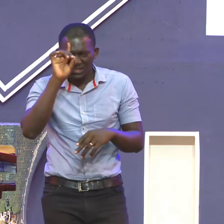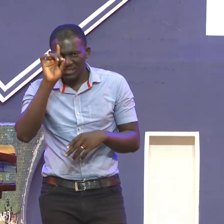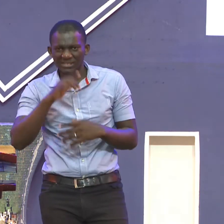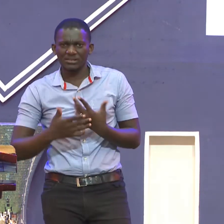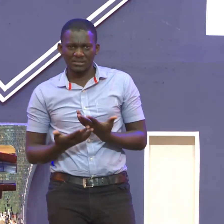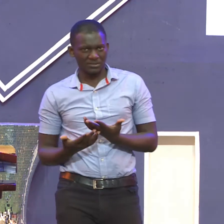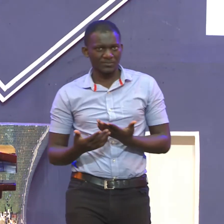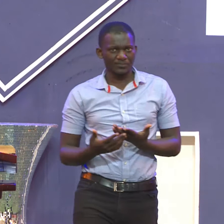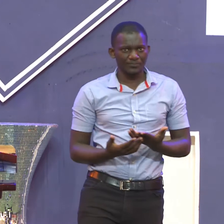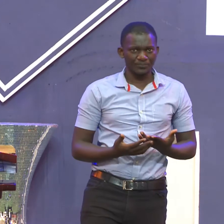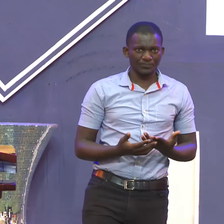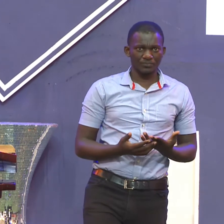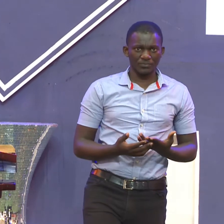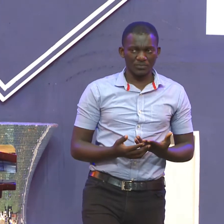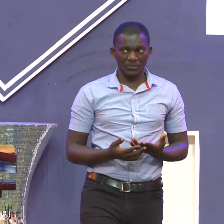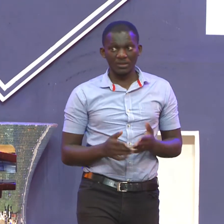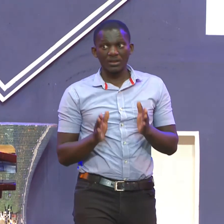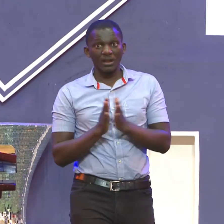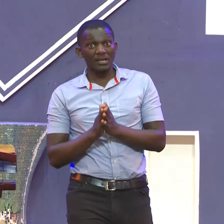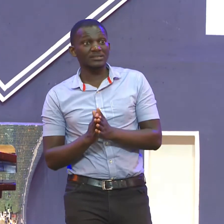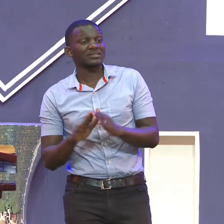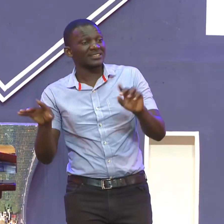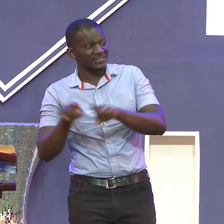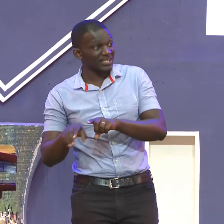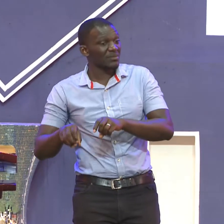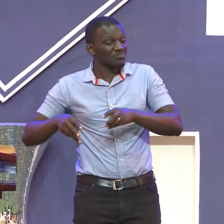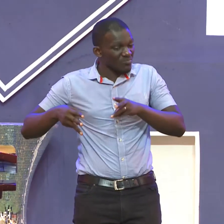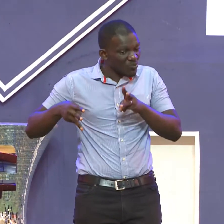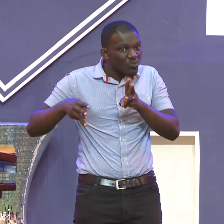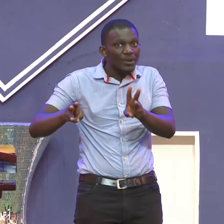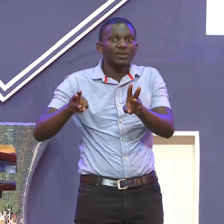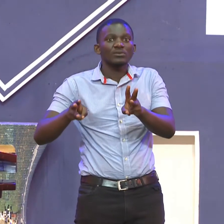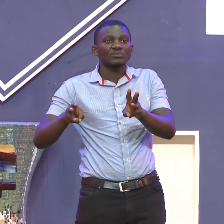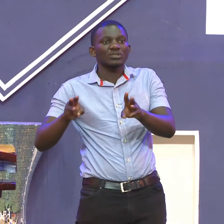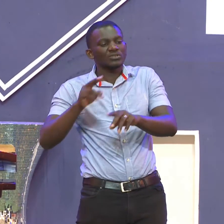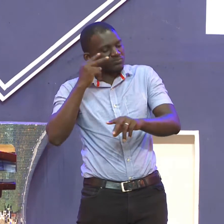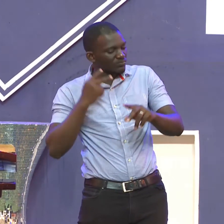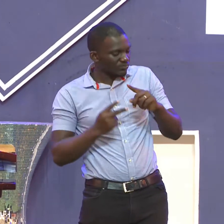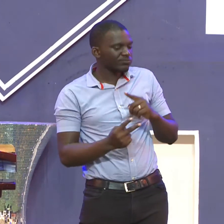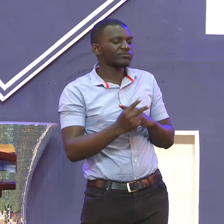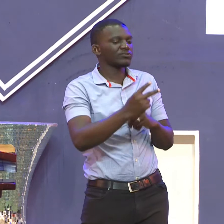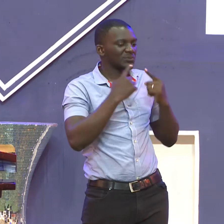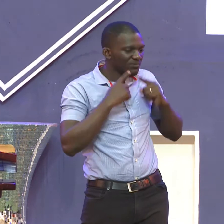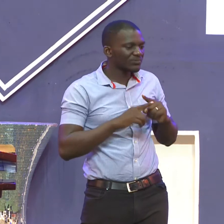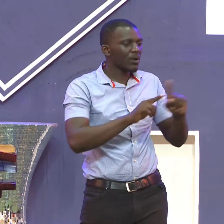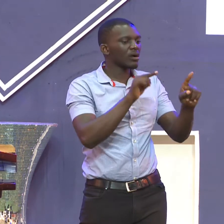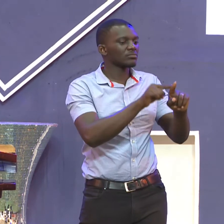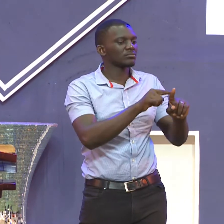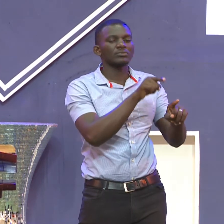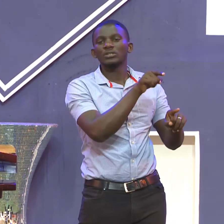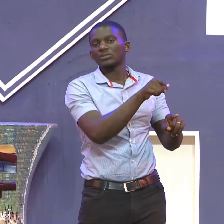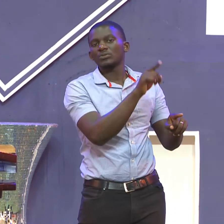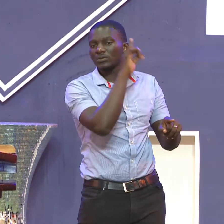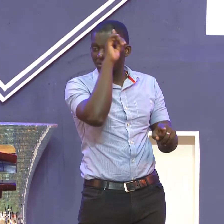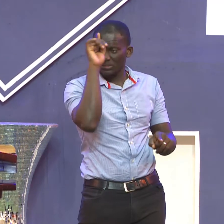to happen even unto Ahab. Era watu yabijayo nabiragula. And in the same way this prophet brought them up and